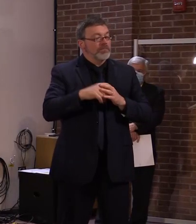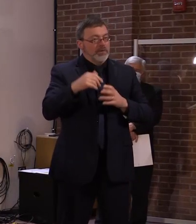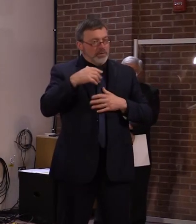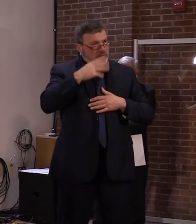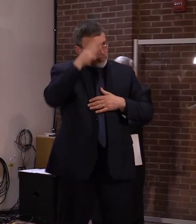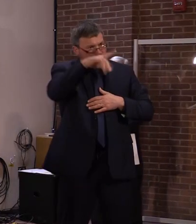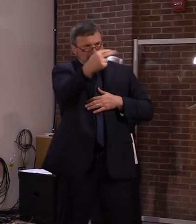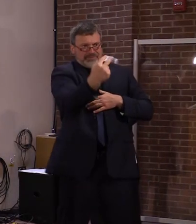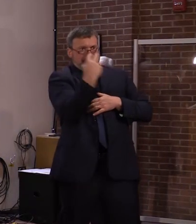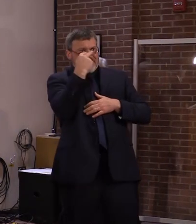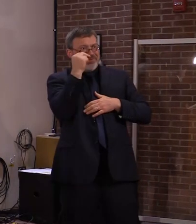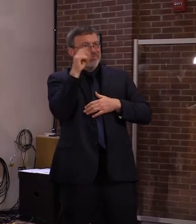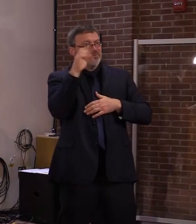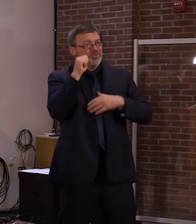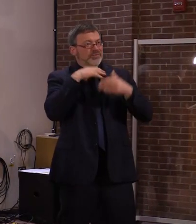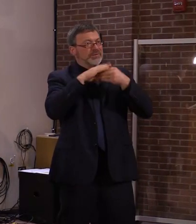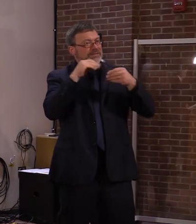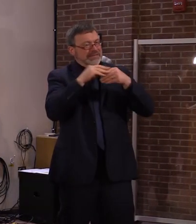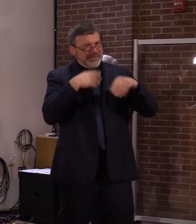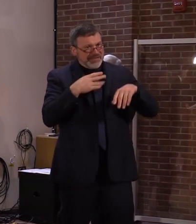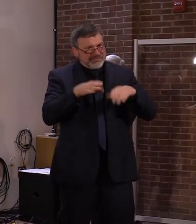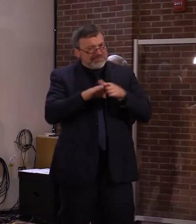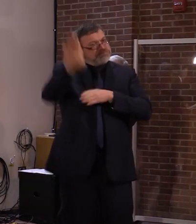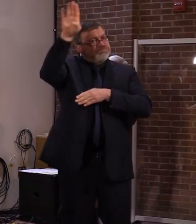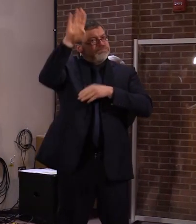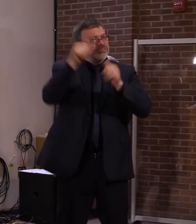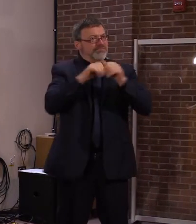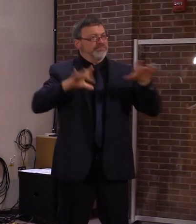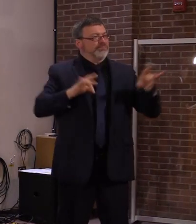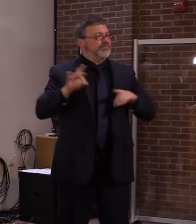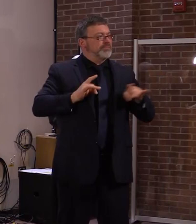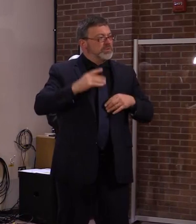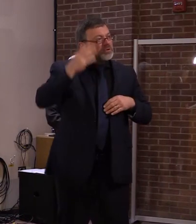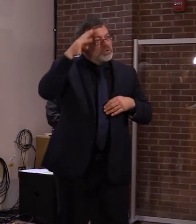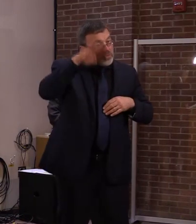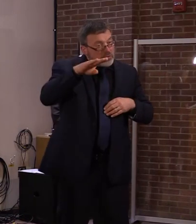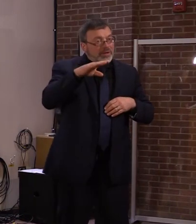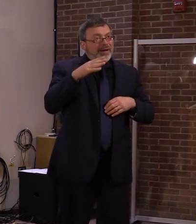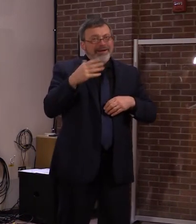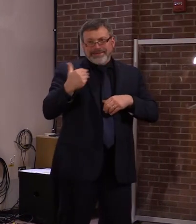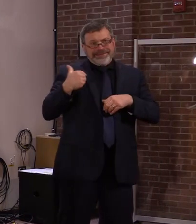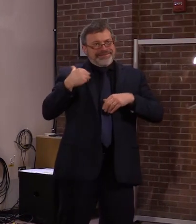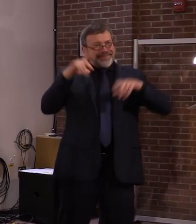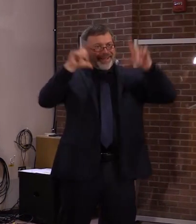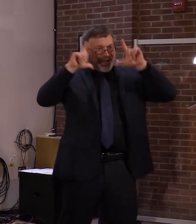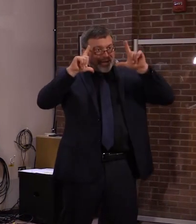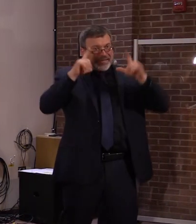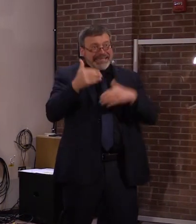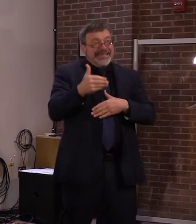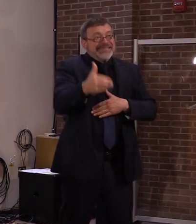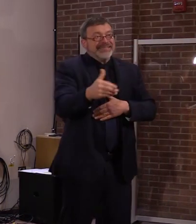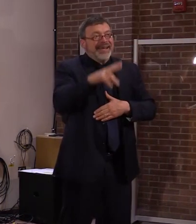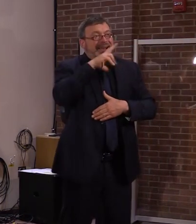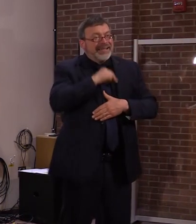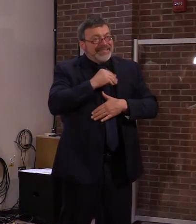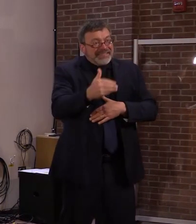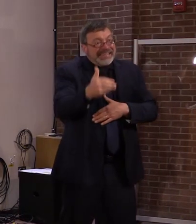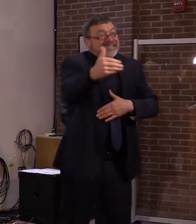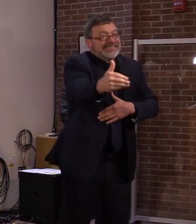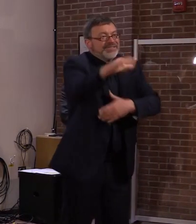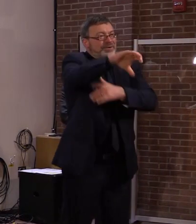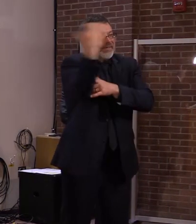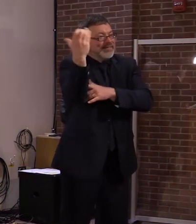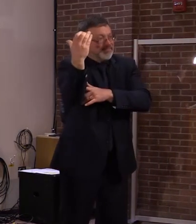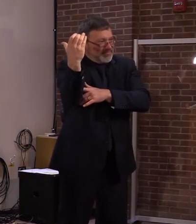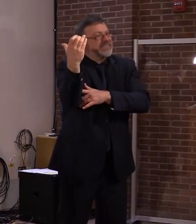Thanksgiving just a couple weeks away, we need to take a few extra precautions, like wear your mask indoors in